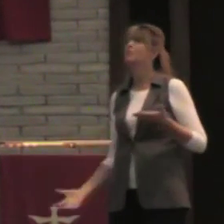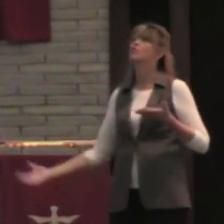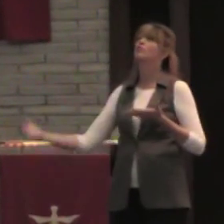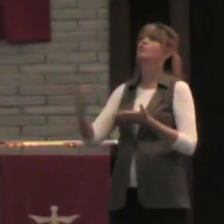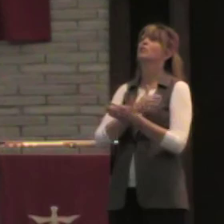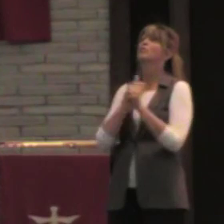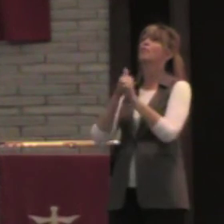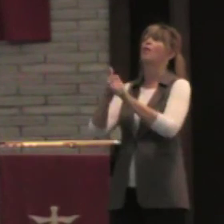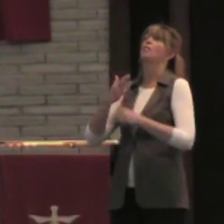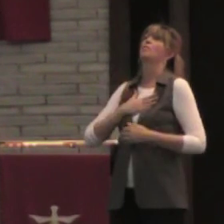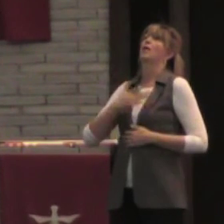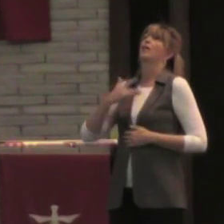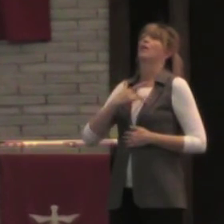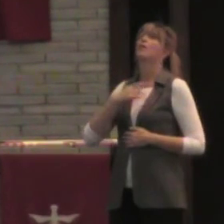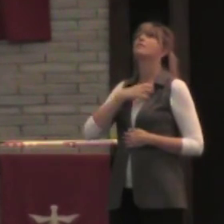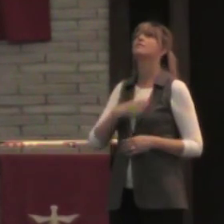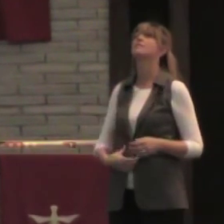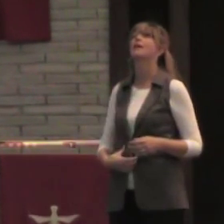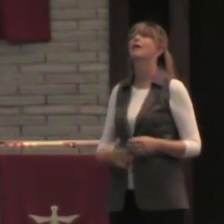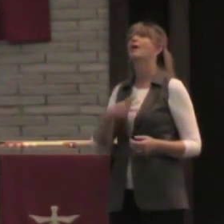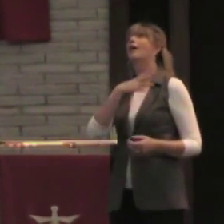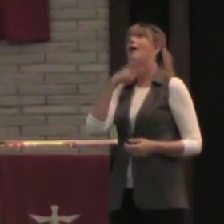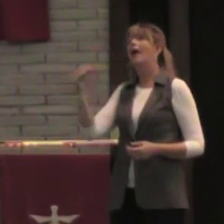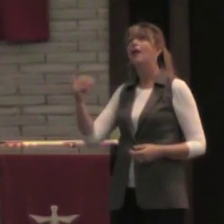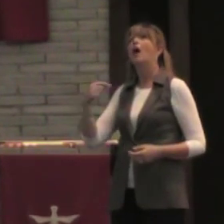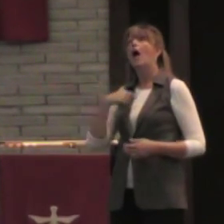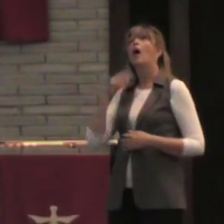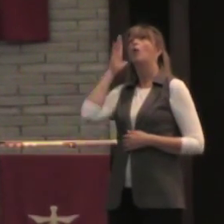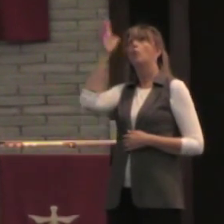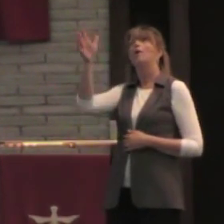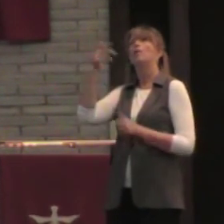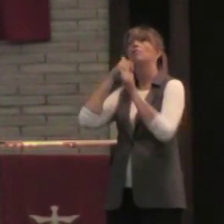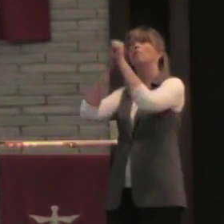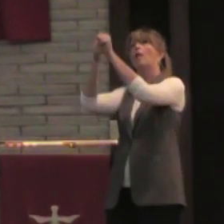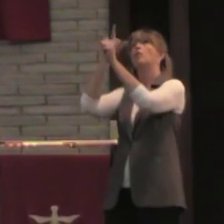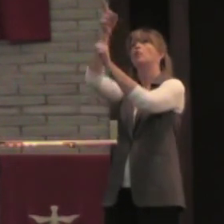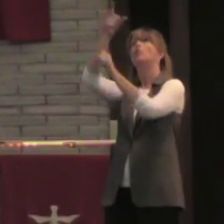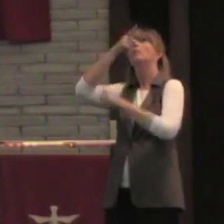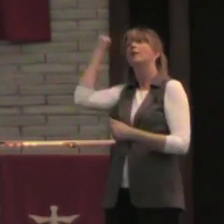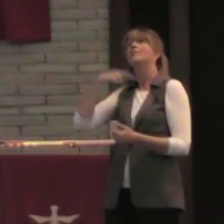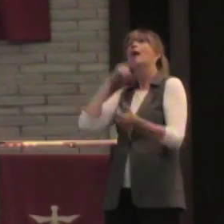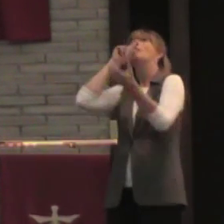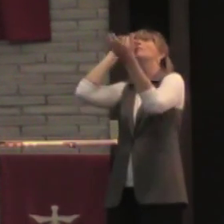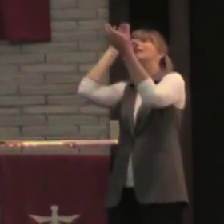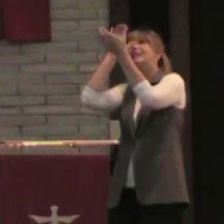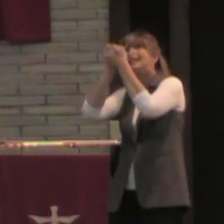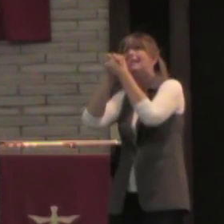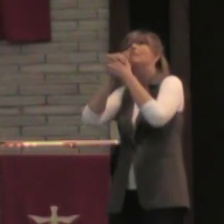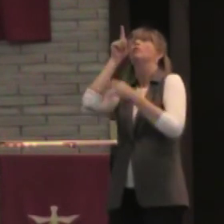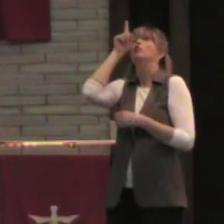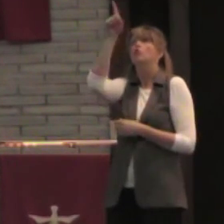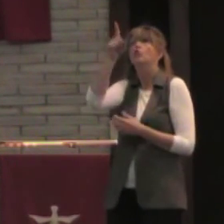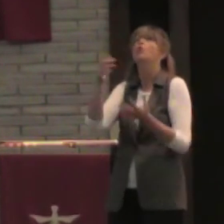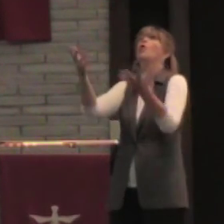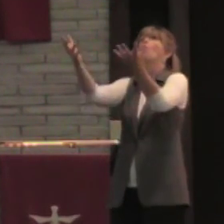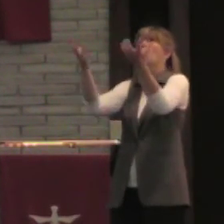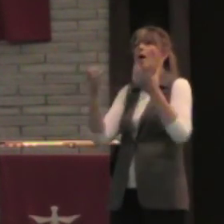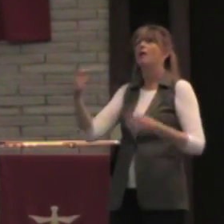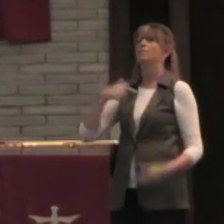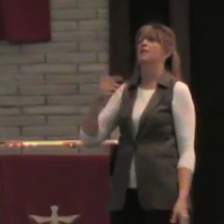my dreams. I deserve to follow my heart's desires. And I will follow you because I believe that